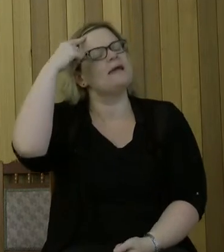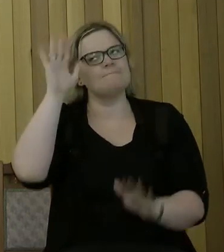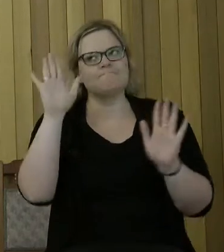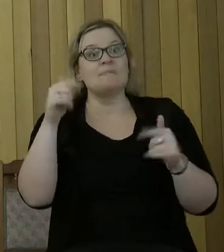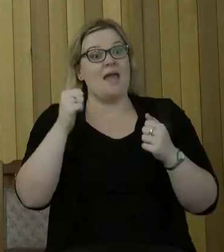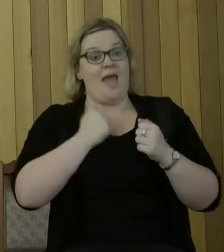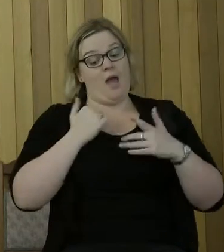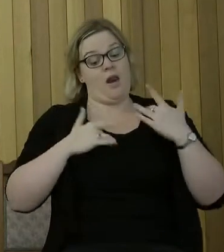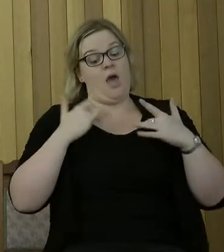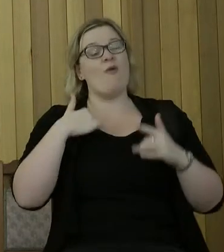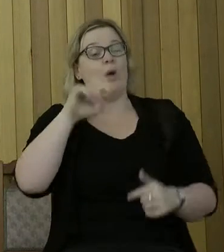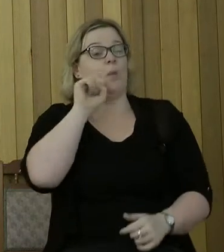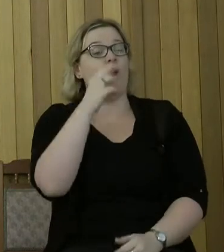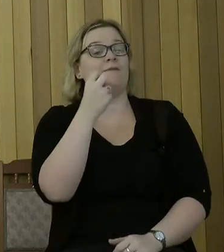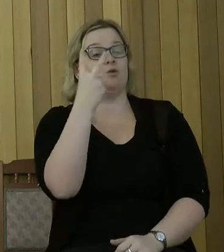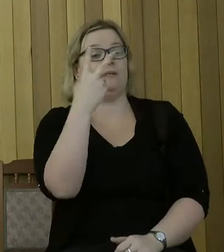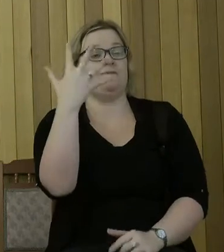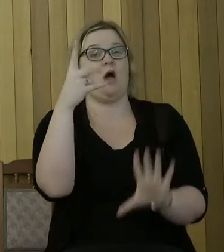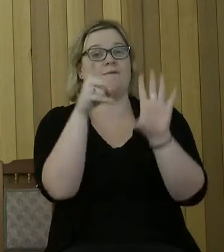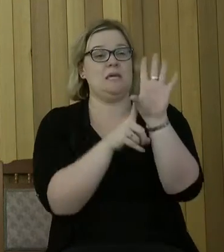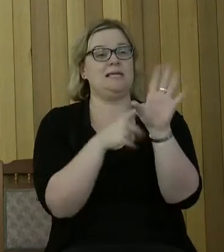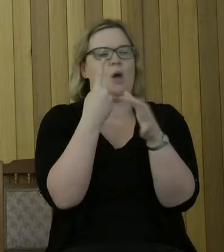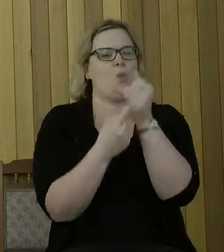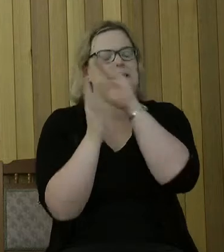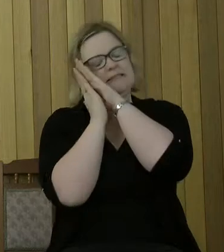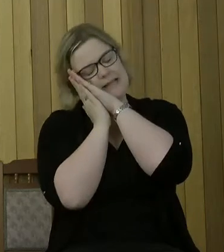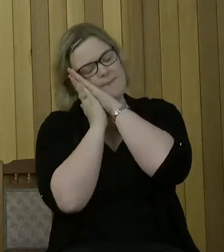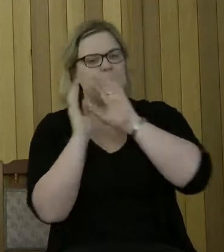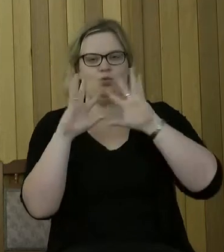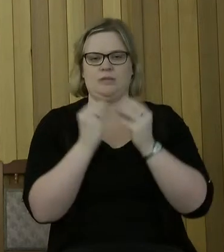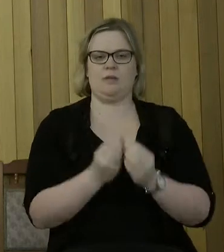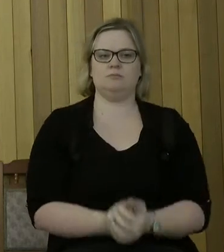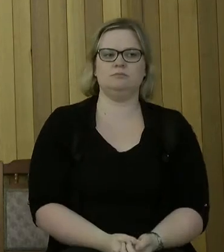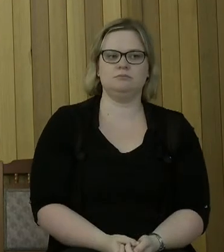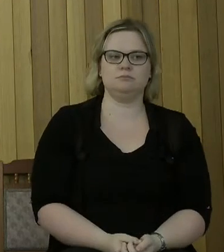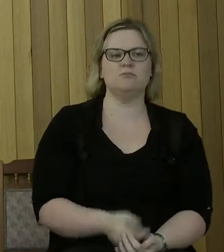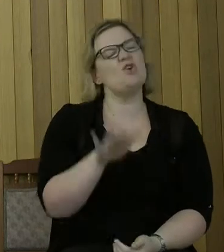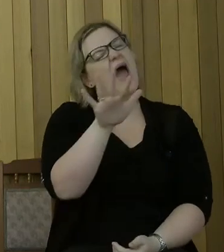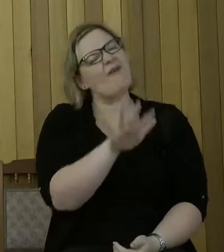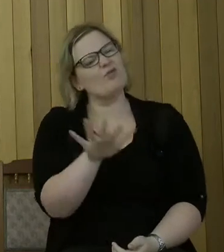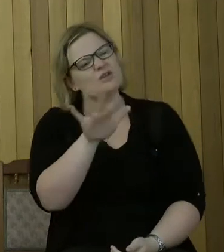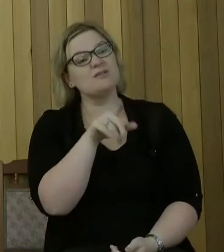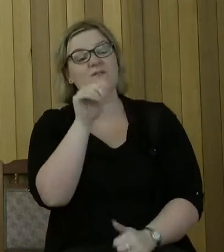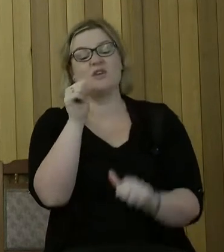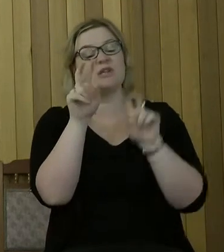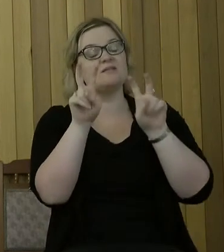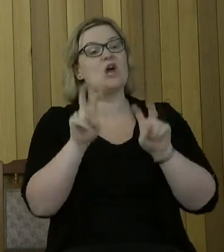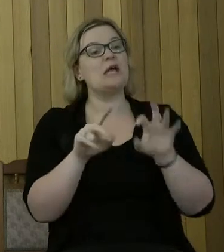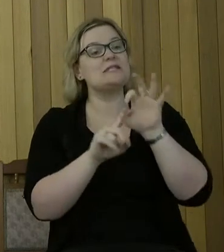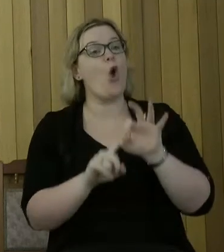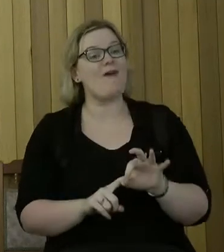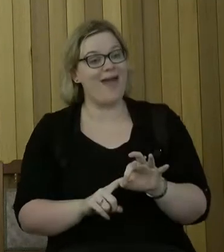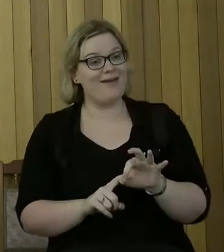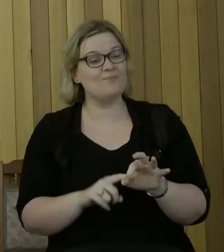We spend 25 years sleeping. On average, this is a survey that's been done, and